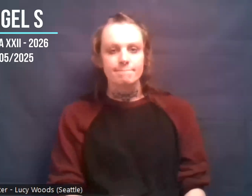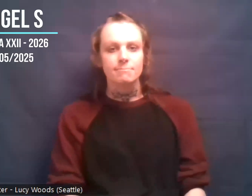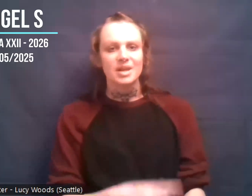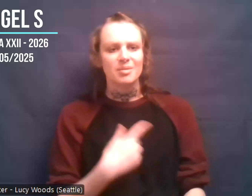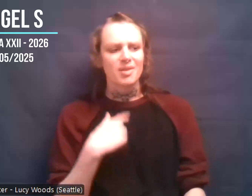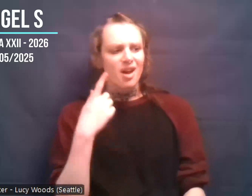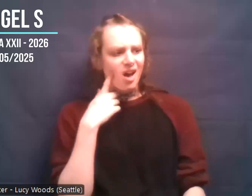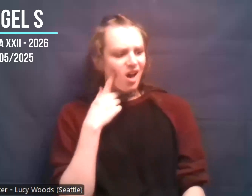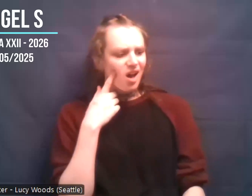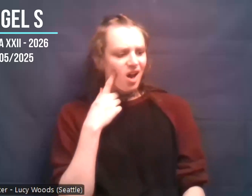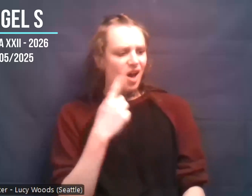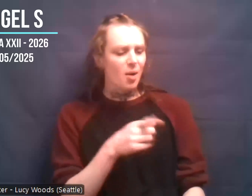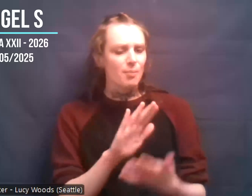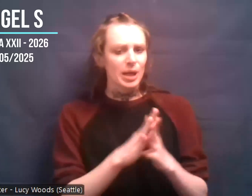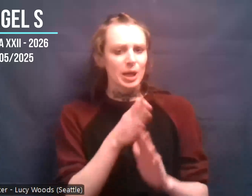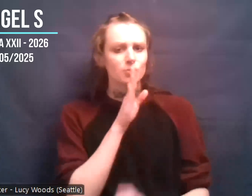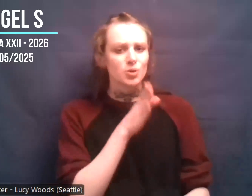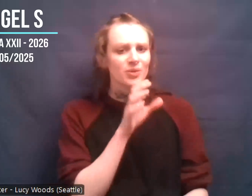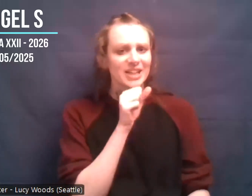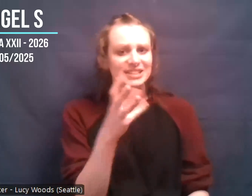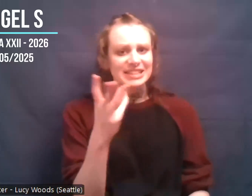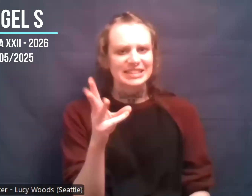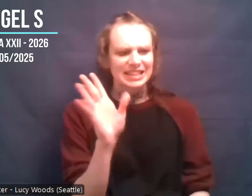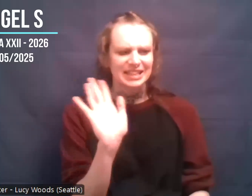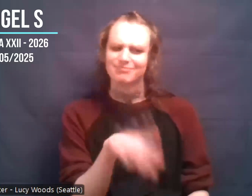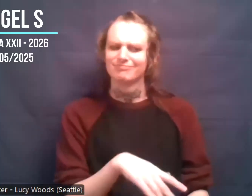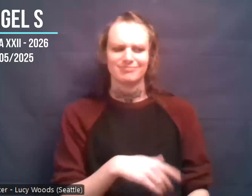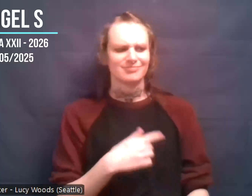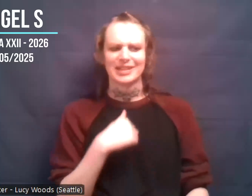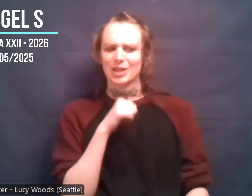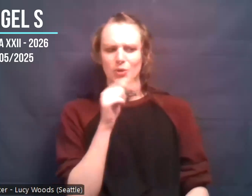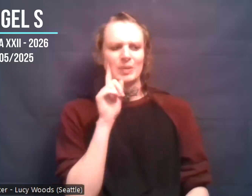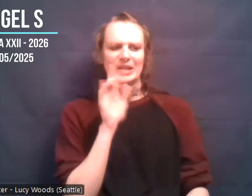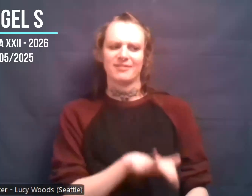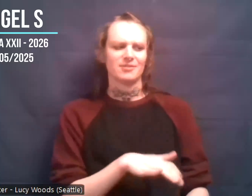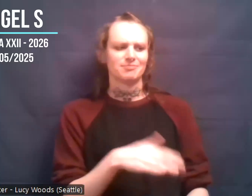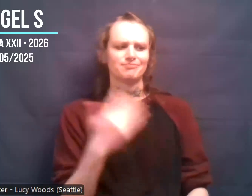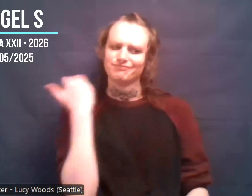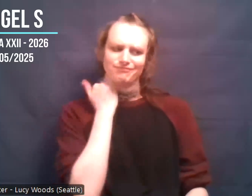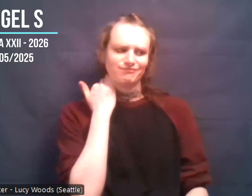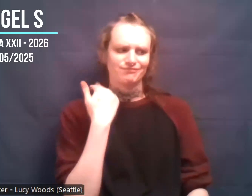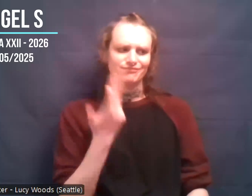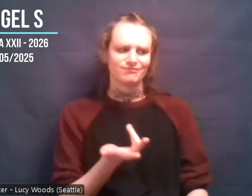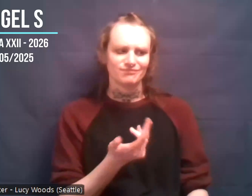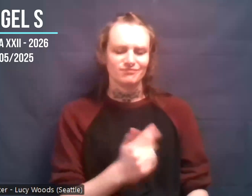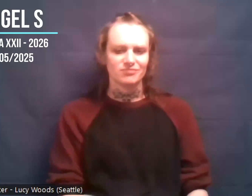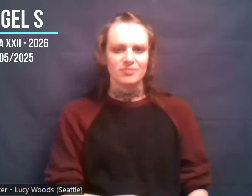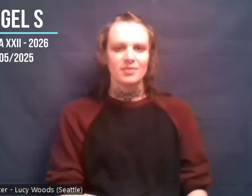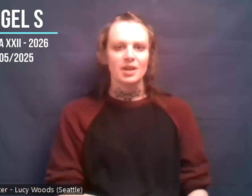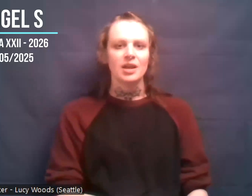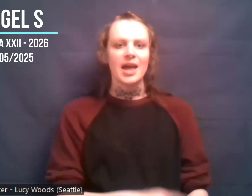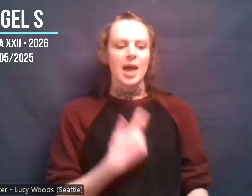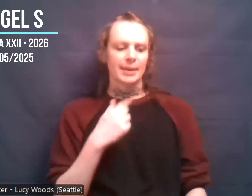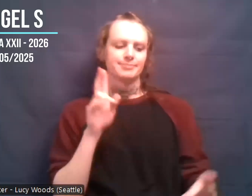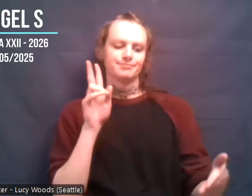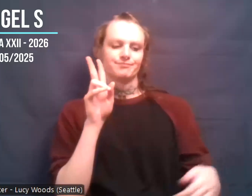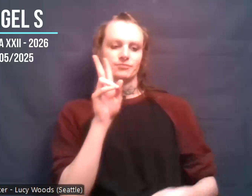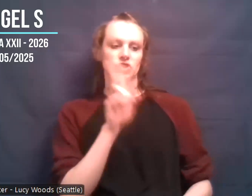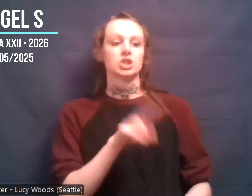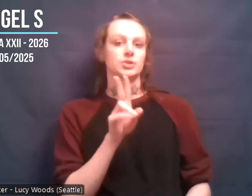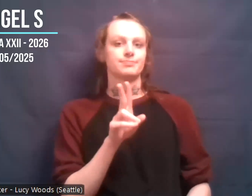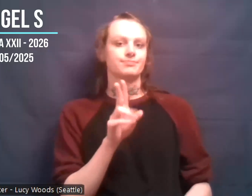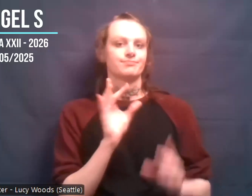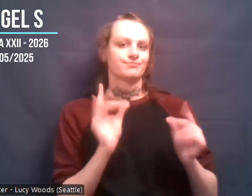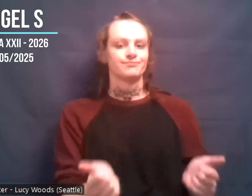he got sober at 16? There's no way. Like, that's crazy to me. And I was judging him right from the bat, but then I heard